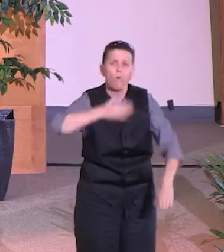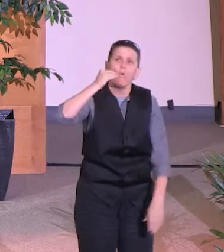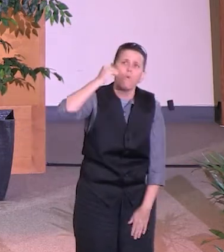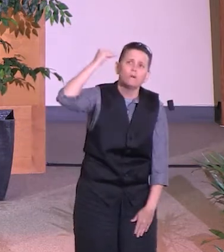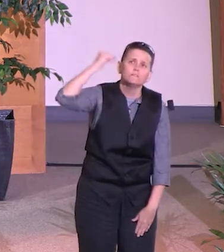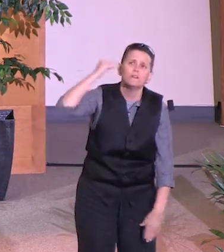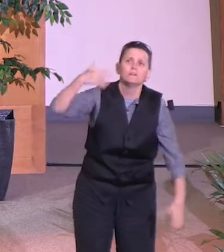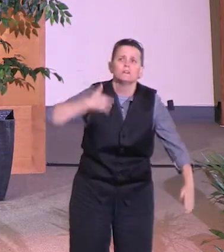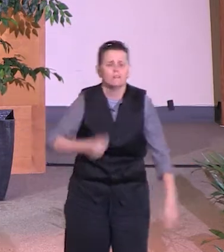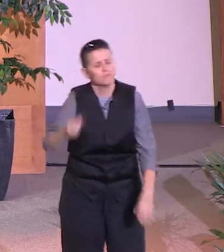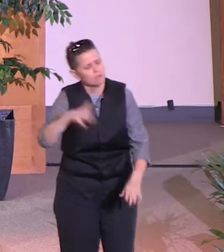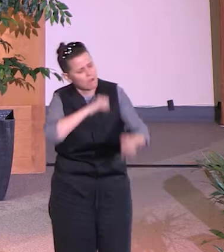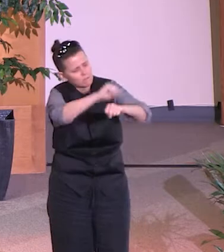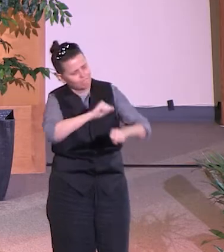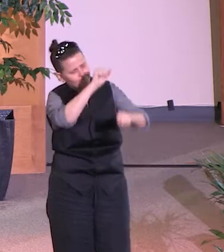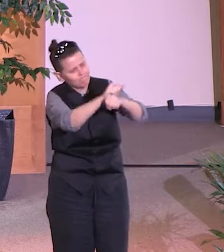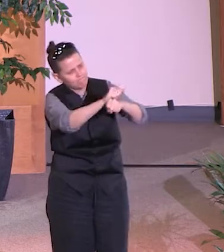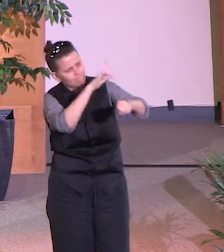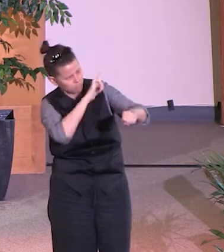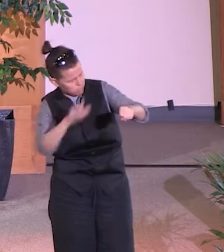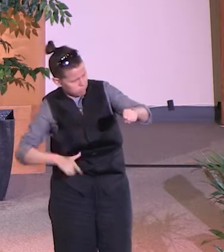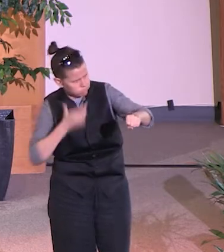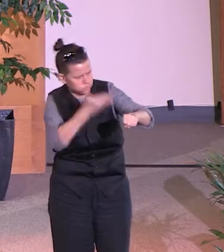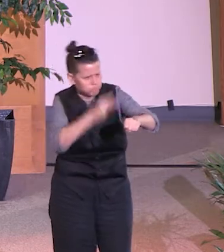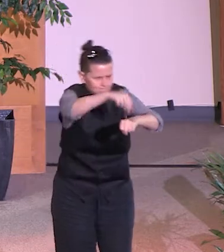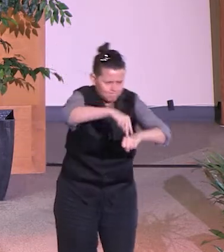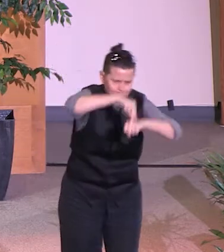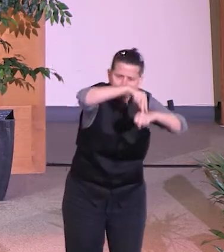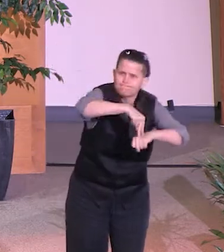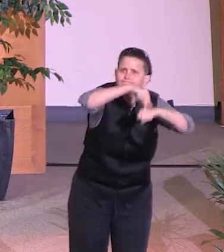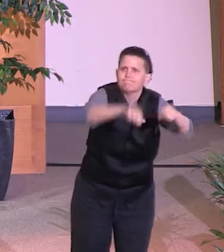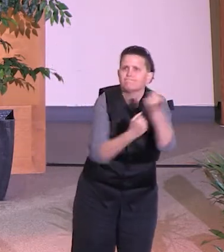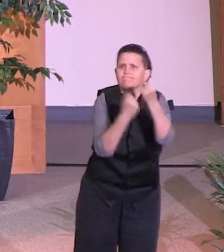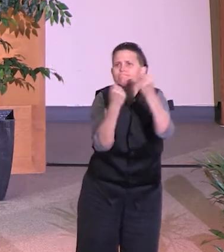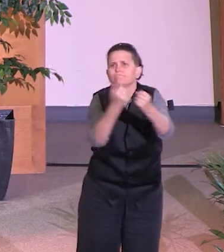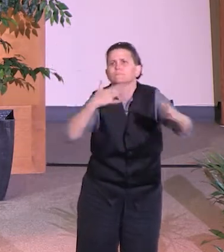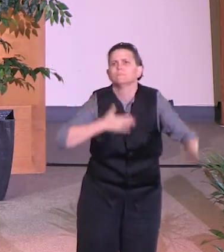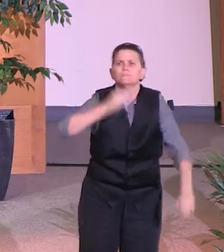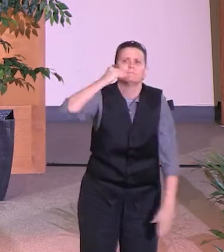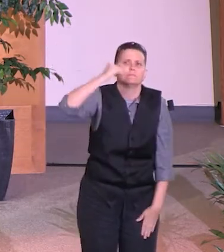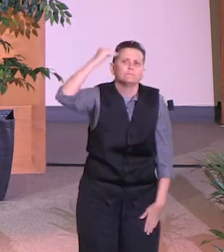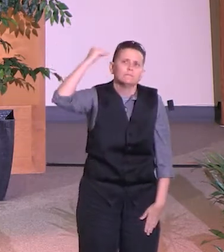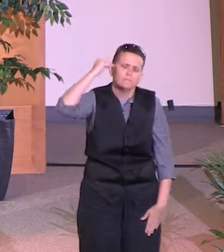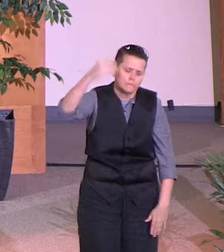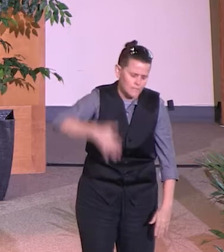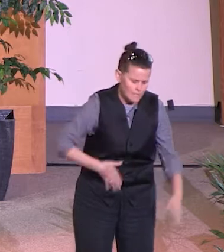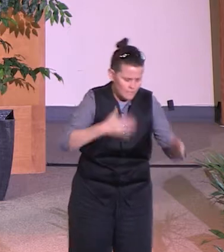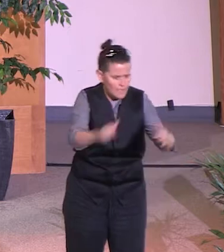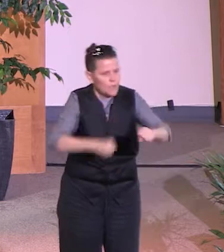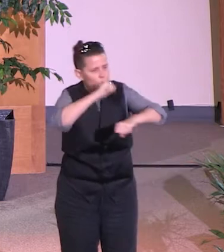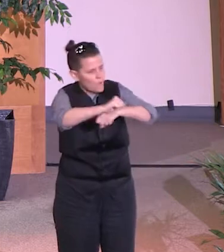home. Gonna stand on the rock. Yes, Lord. Gonna stand on the rock. It's gonna be my home.